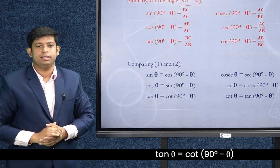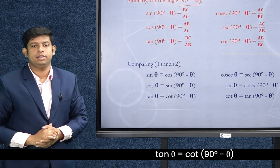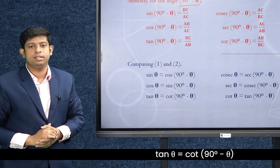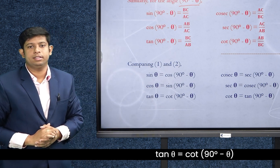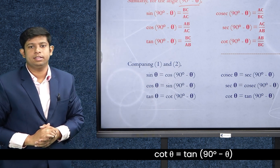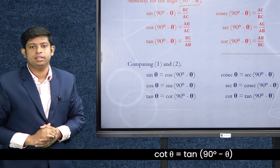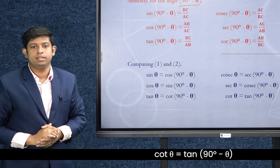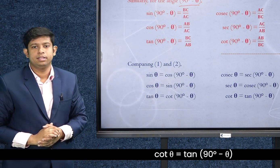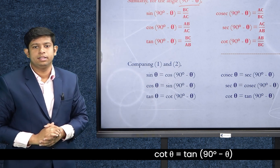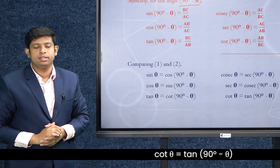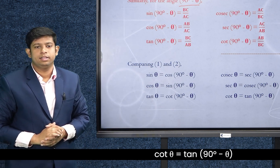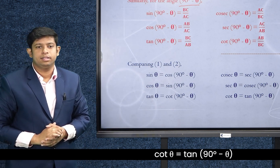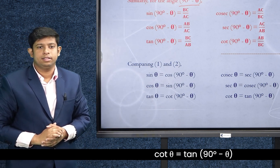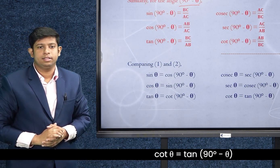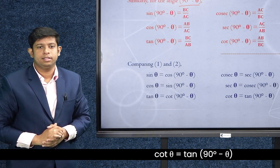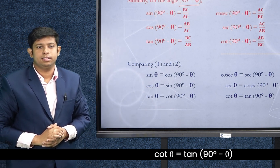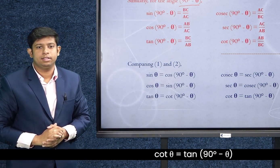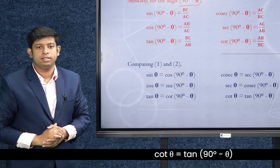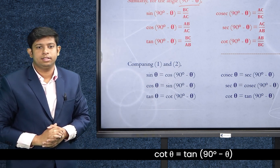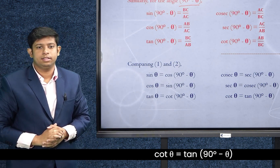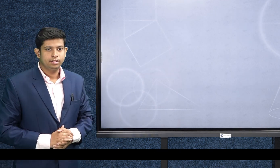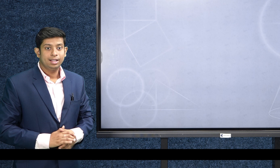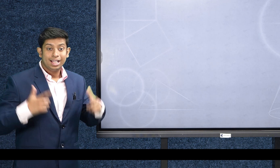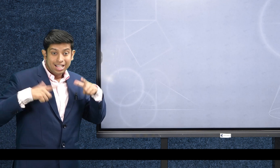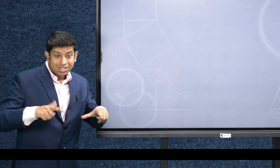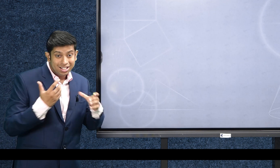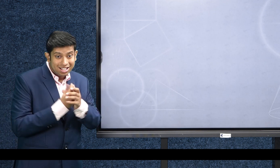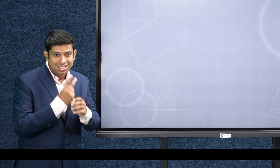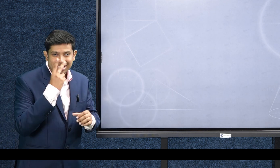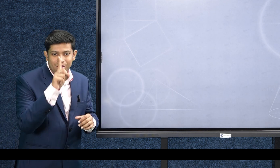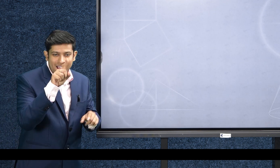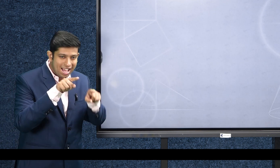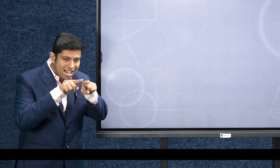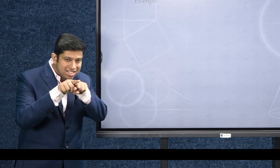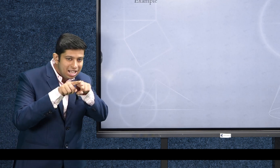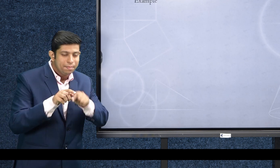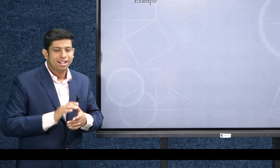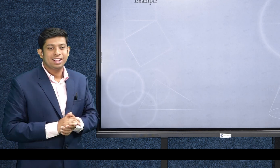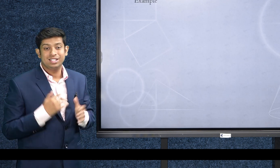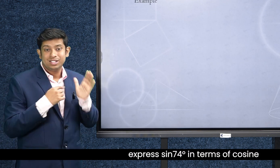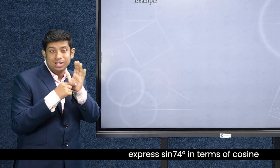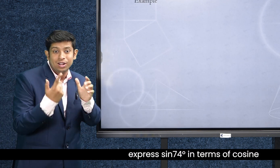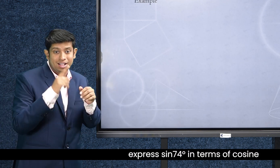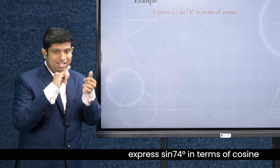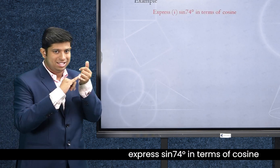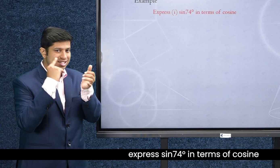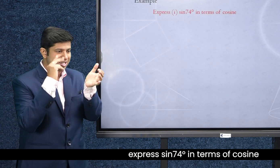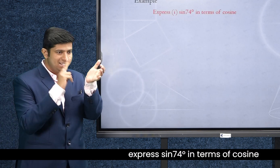theta, cot theta is equal to tan 90 minus theta. Let us see one example. Express sin